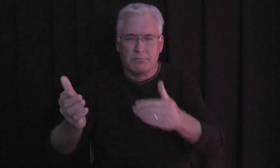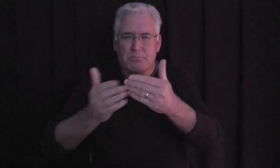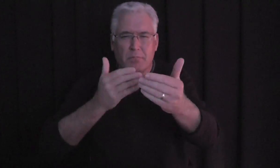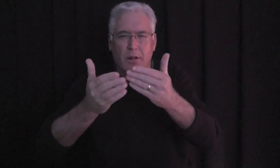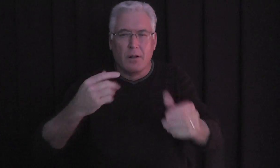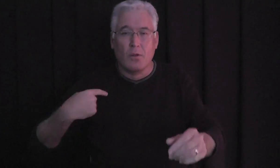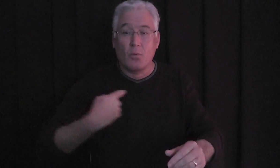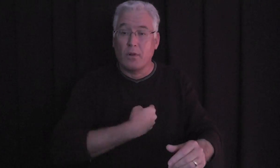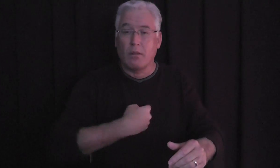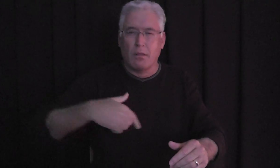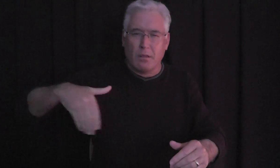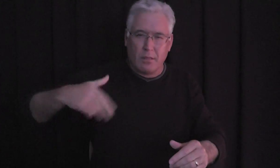with God.